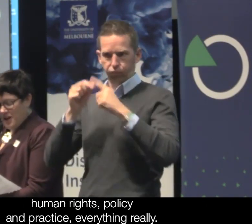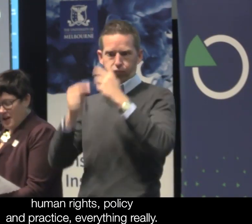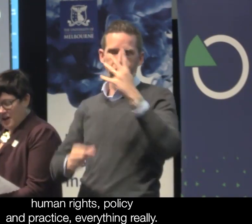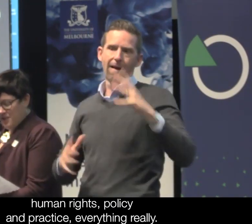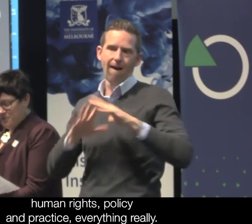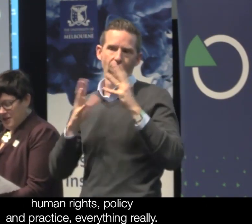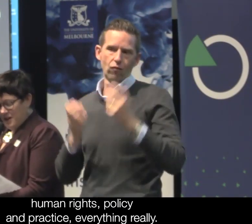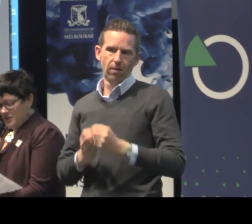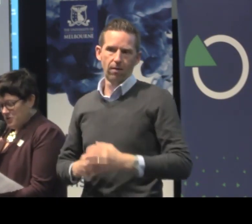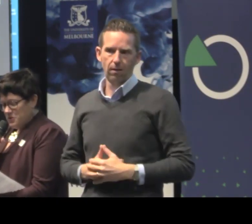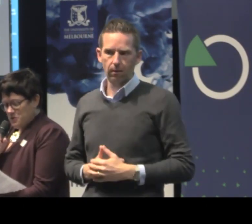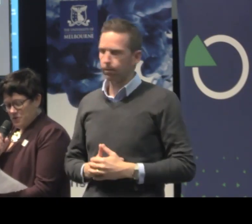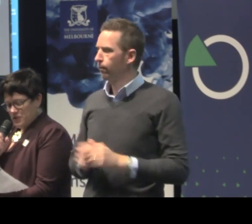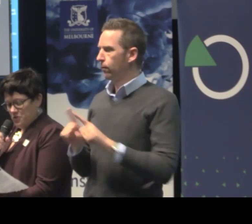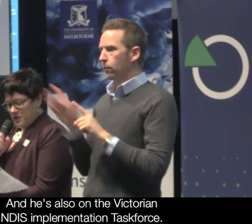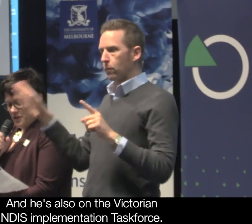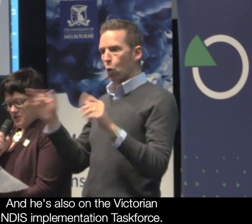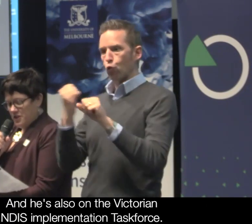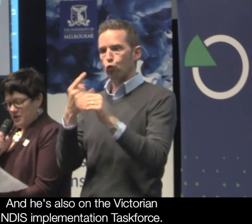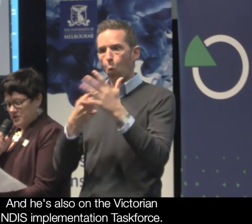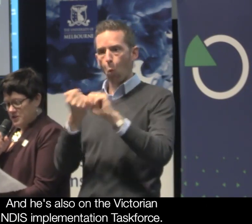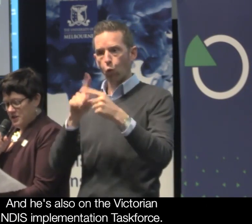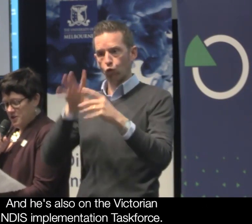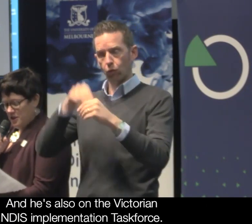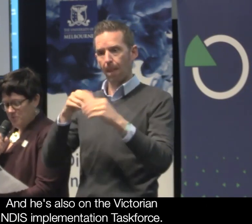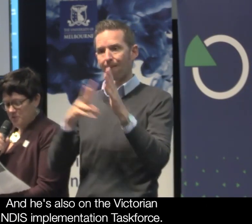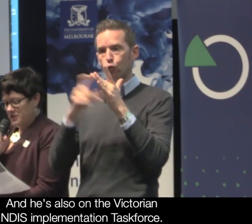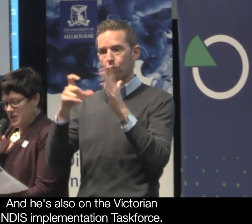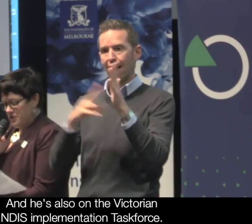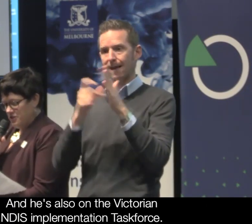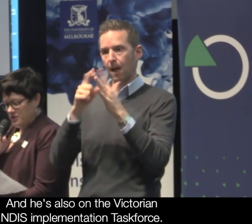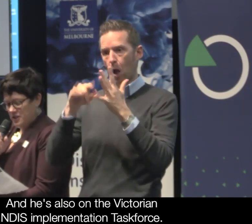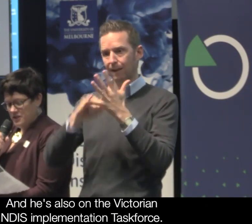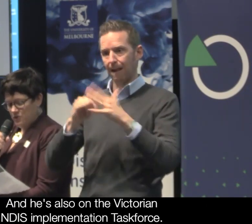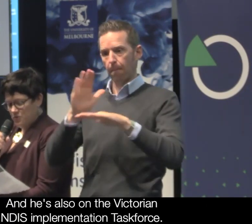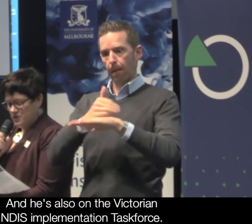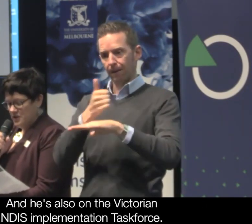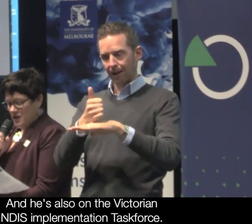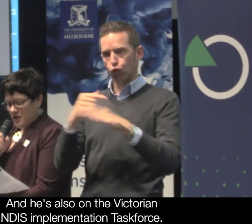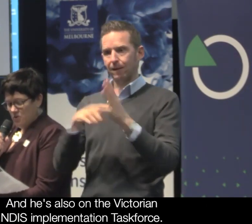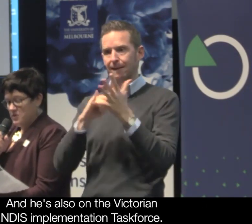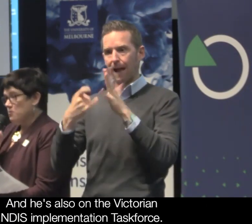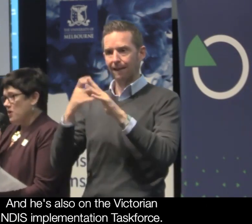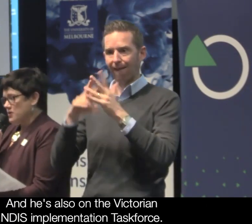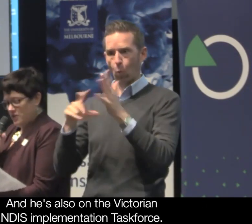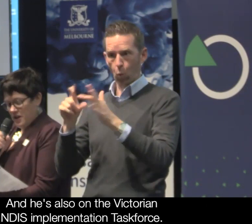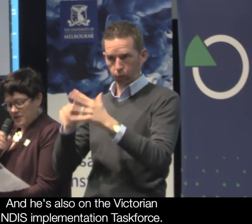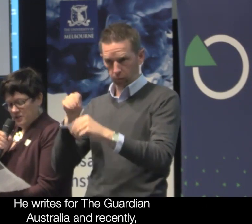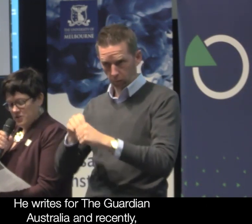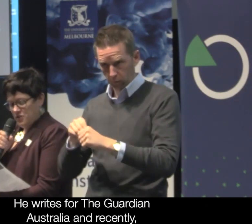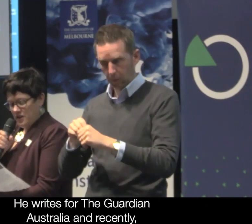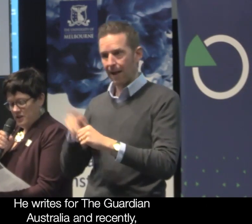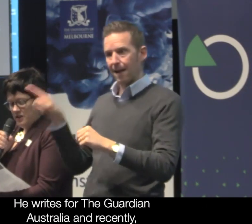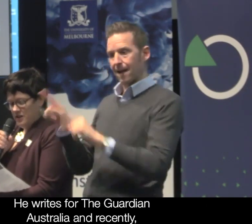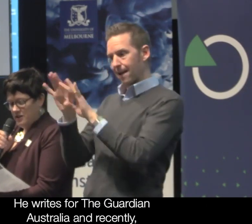really. And he's also on the Victorian NDIS Implementation Task Force. He also writes for The